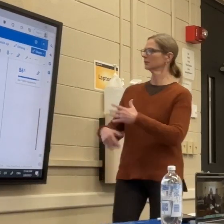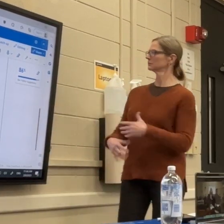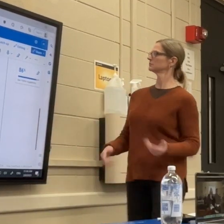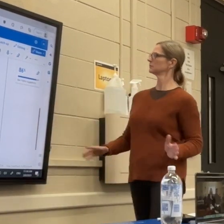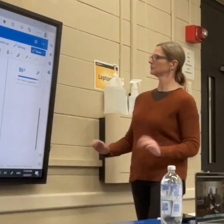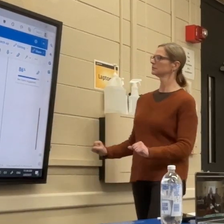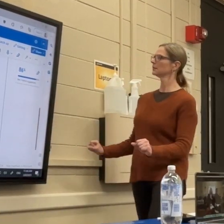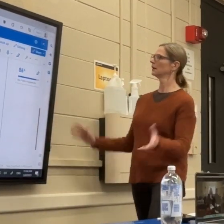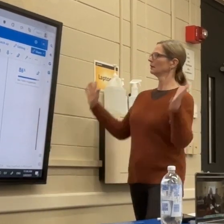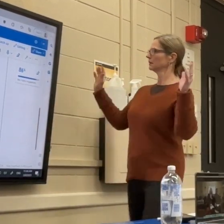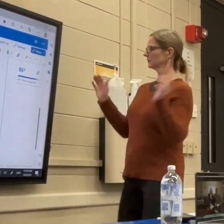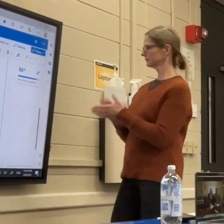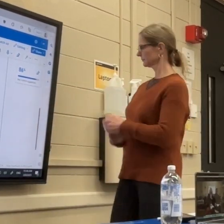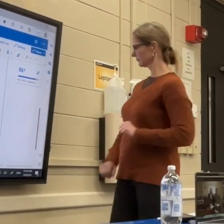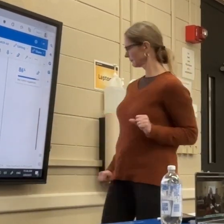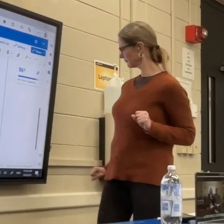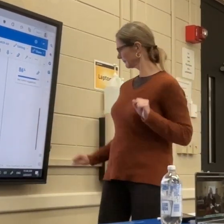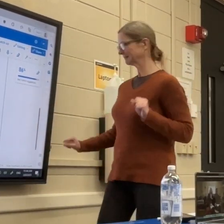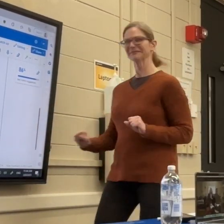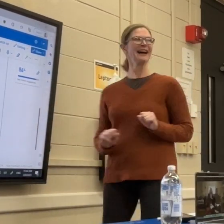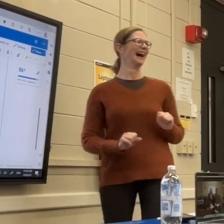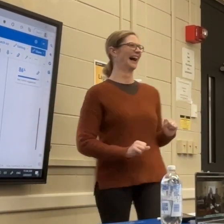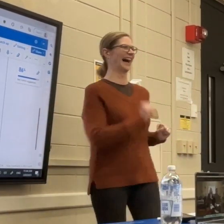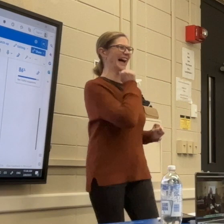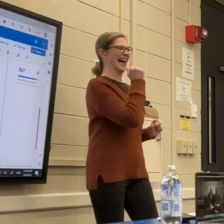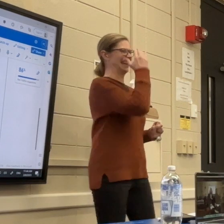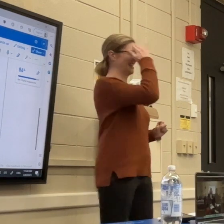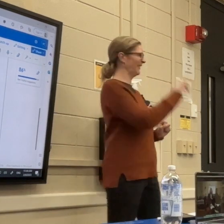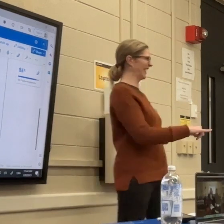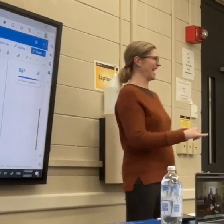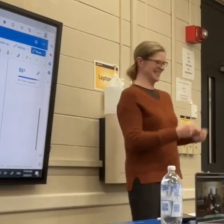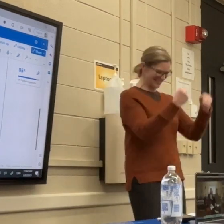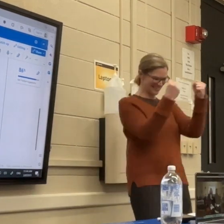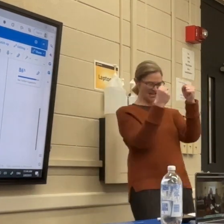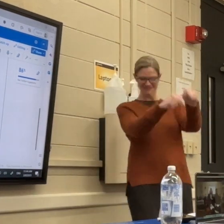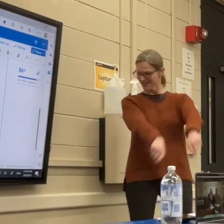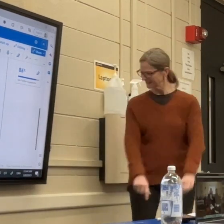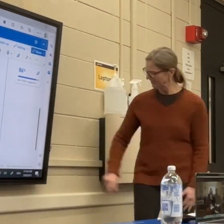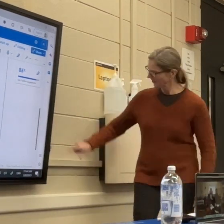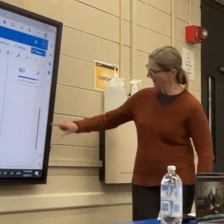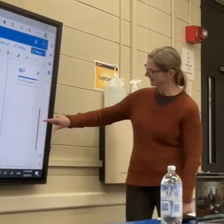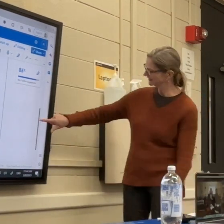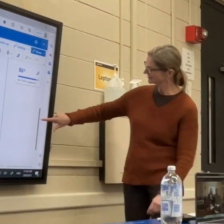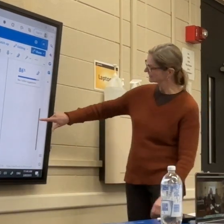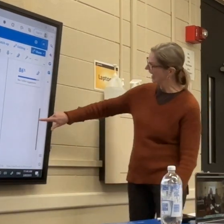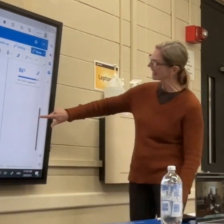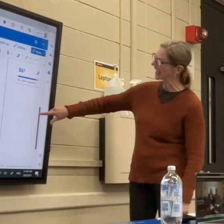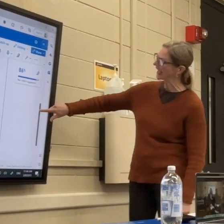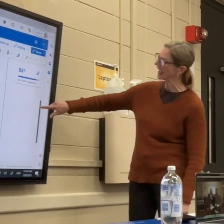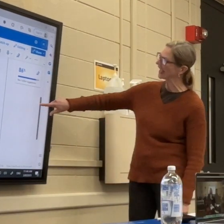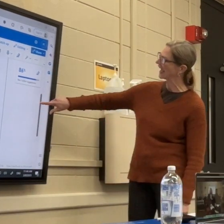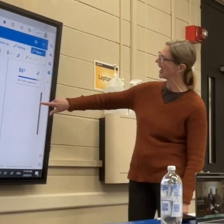Oh my goodness. It has a scrolling feature. I didn't know that. Amazing. Yeah.